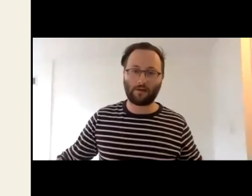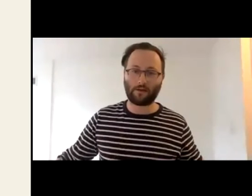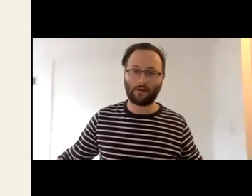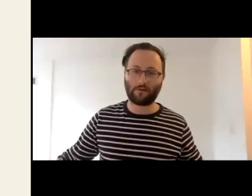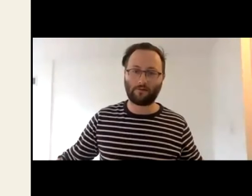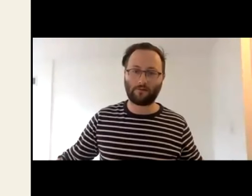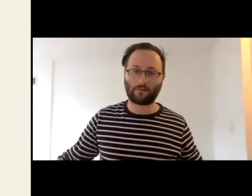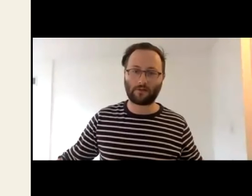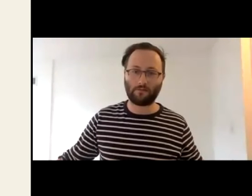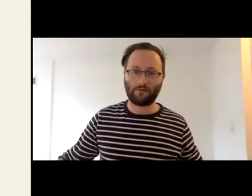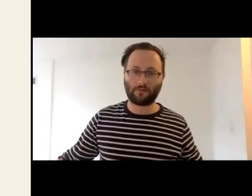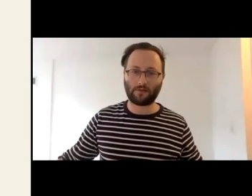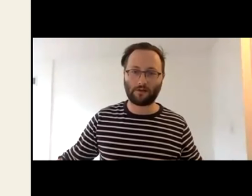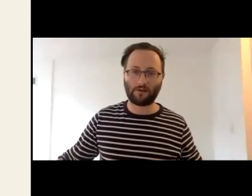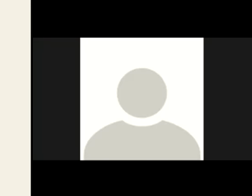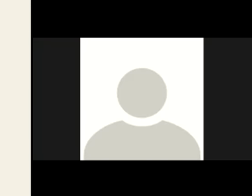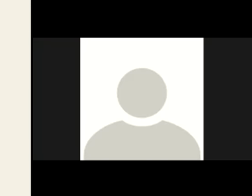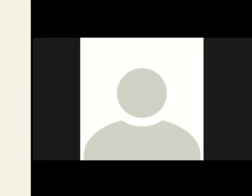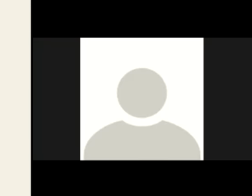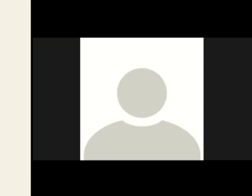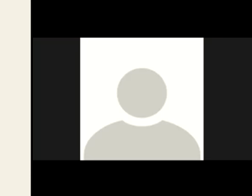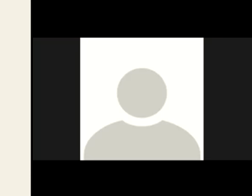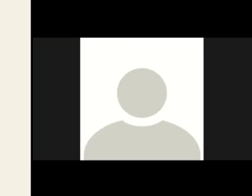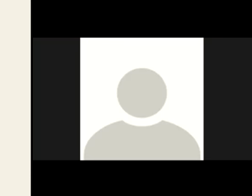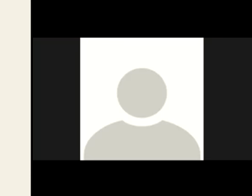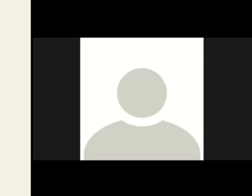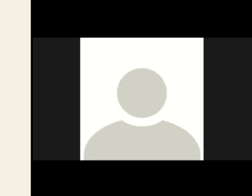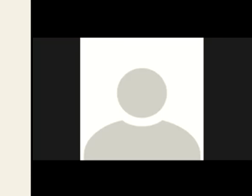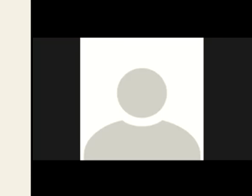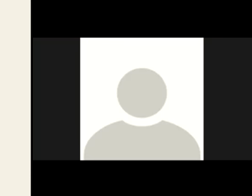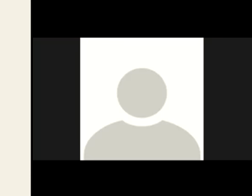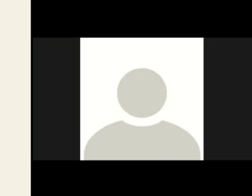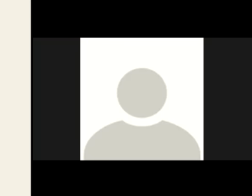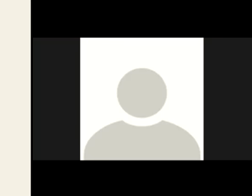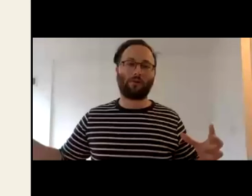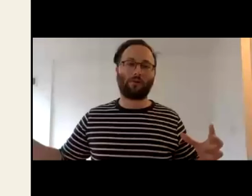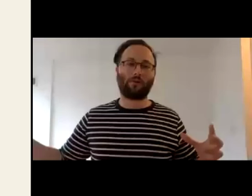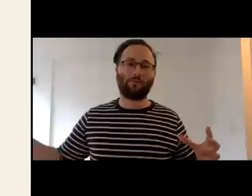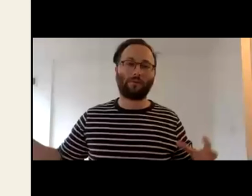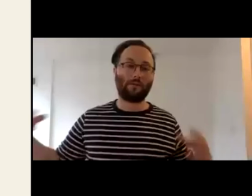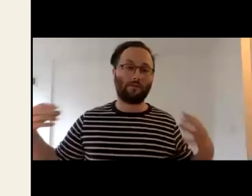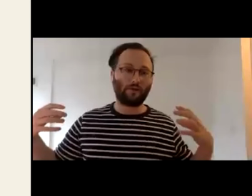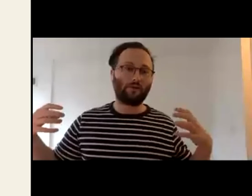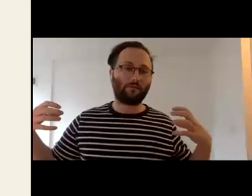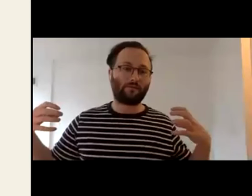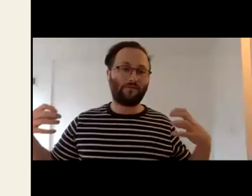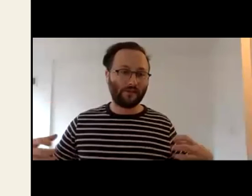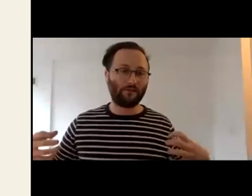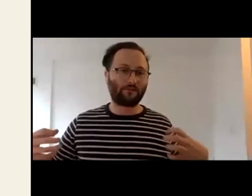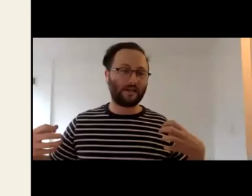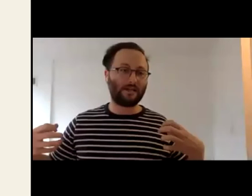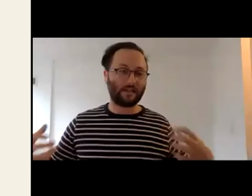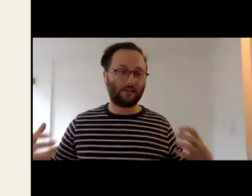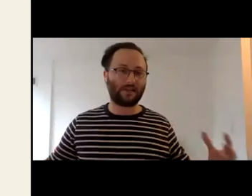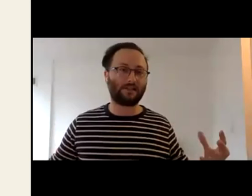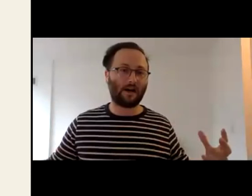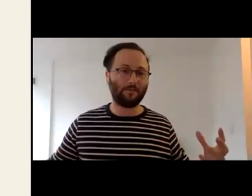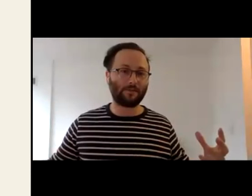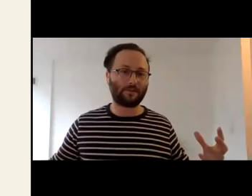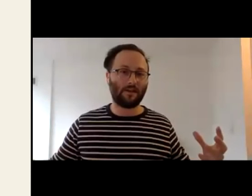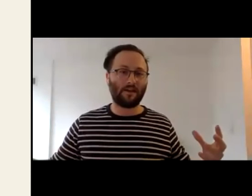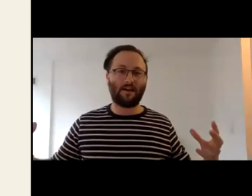way. Oh, I'm just going to mute. There we go. Pretend you're telling a story to an 8-year-old. It will feel ridiculous